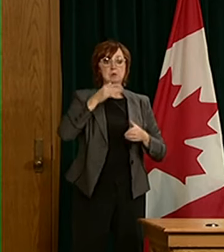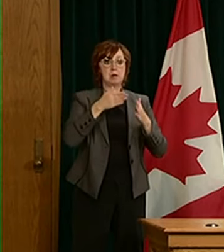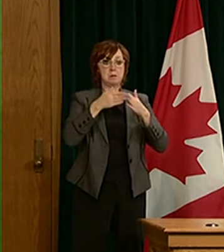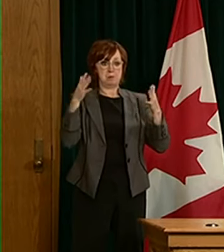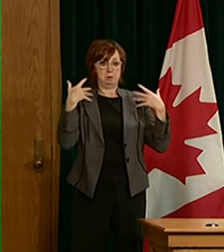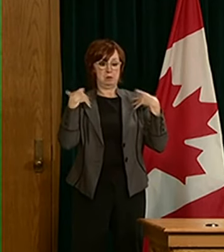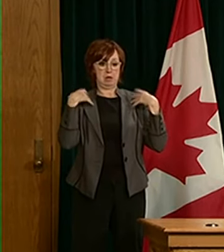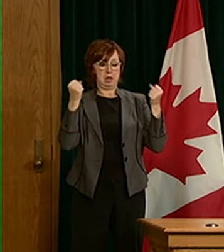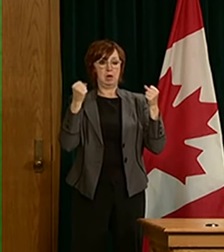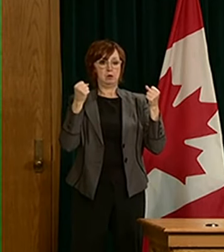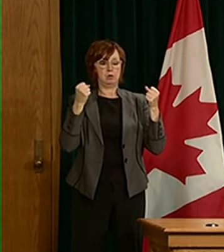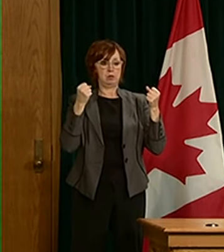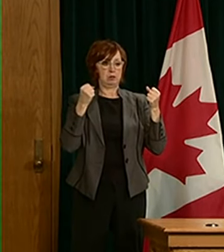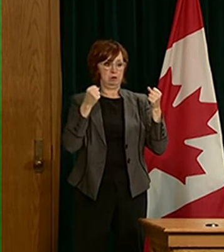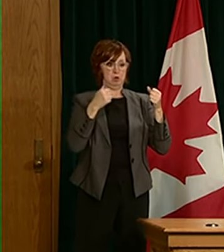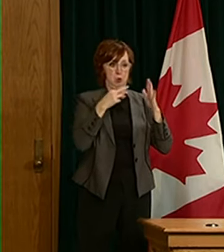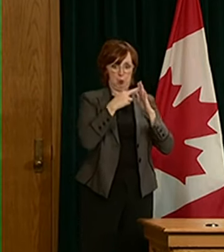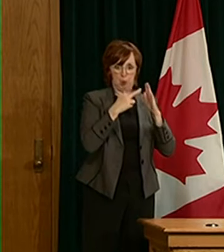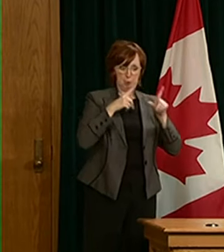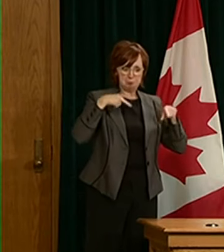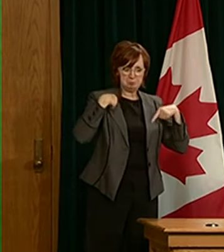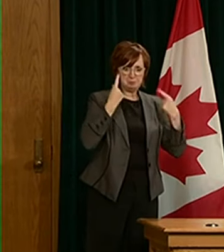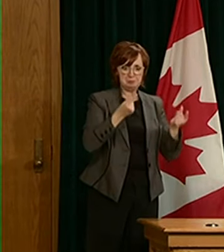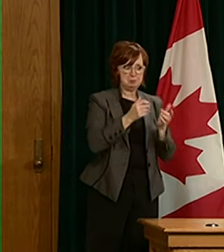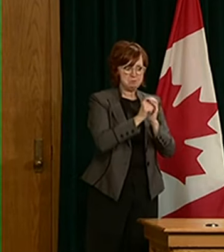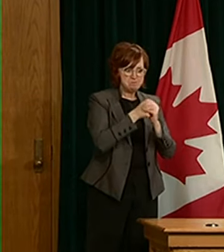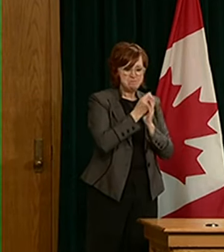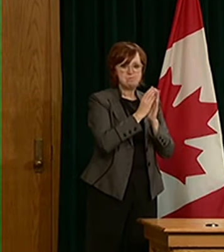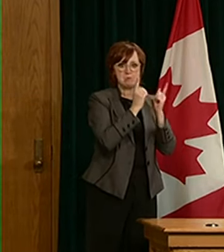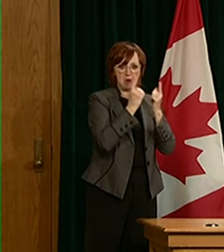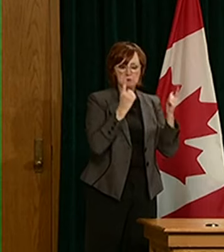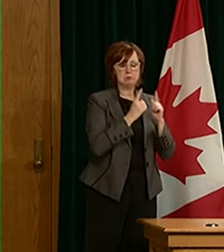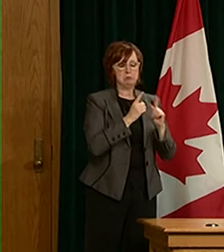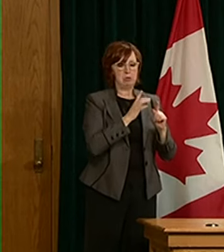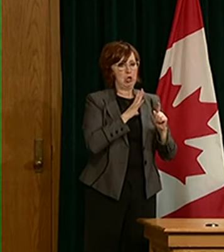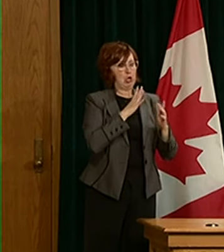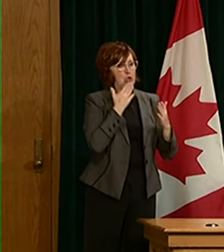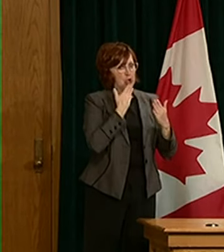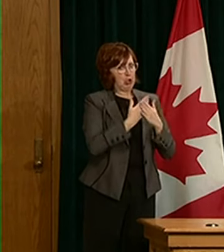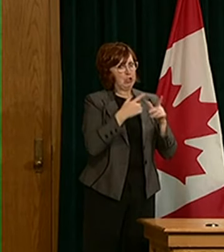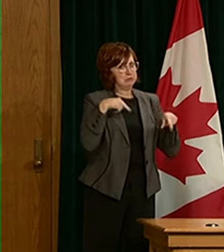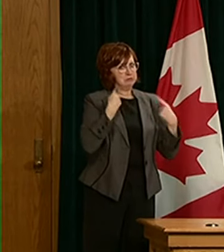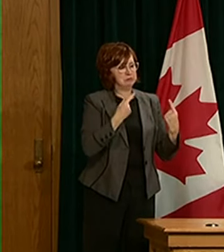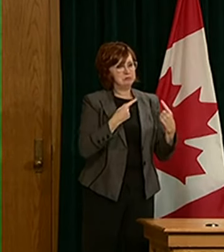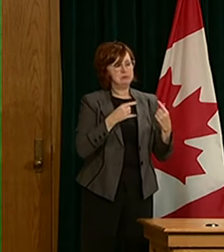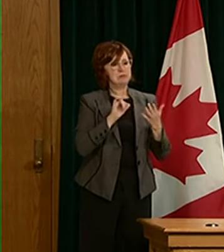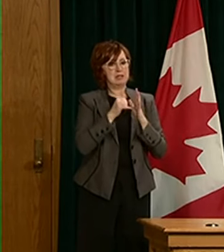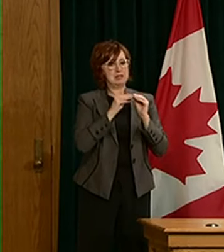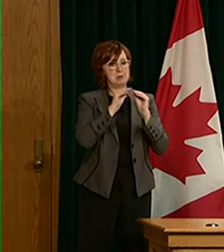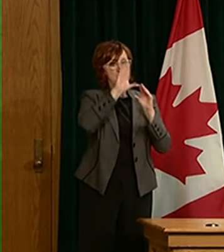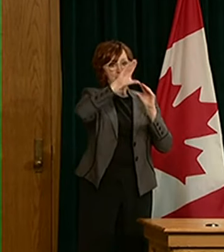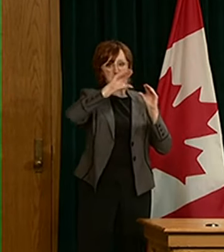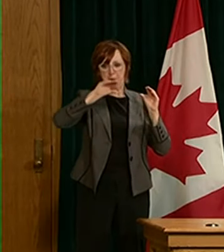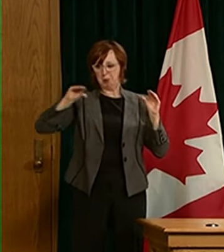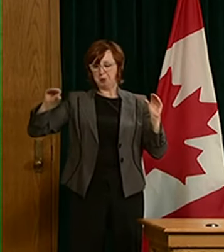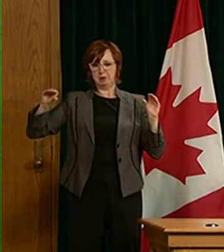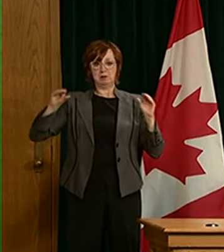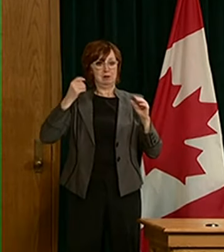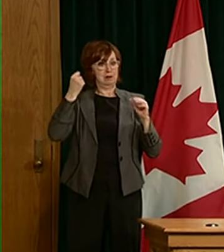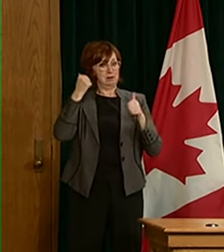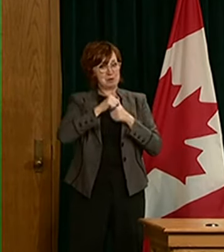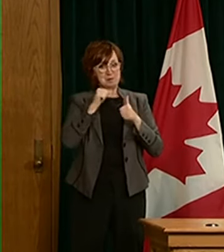place are making a large impact, and if they continue to do so, that will flatten the curve. But it's important for everybody to understand, the more you flatten the curve, the longer we